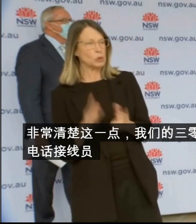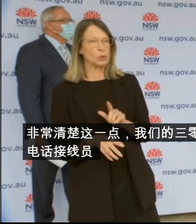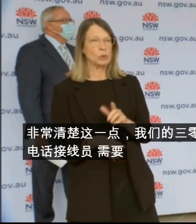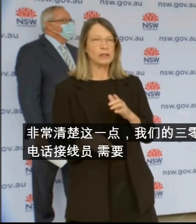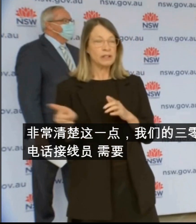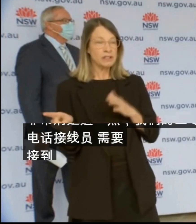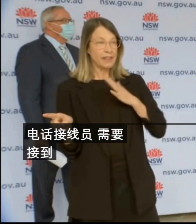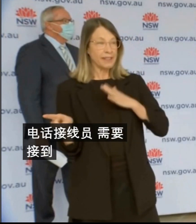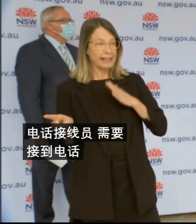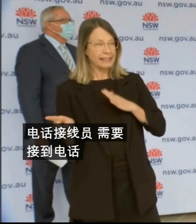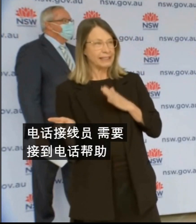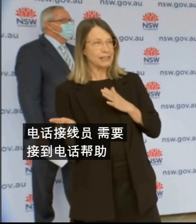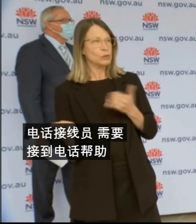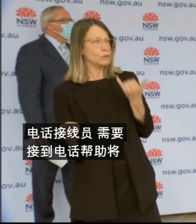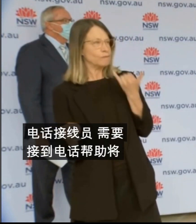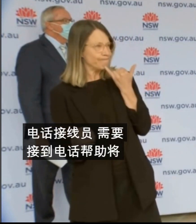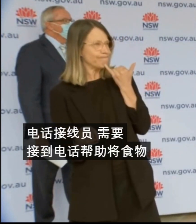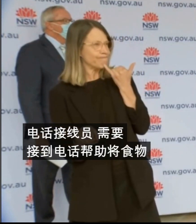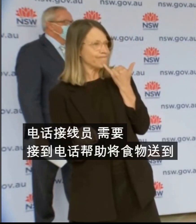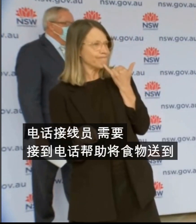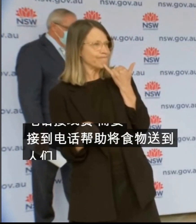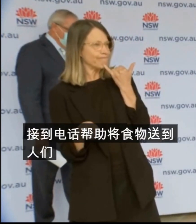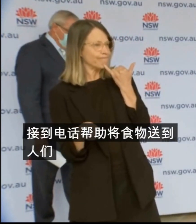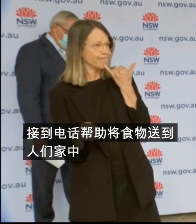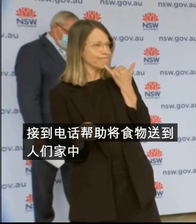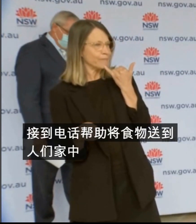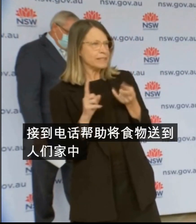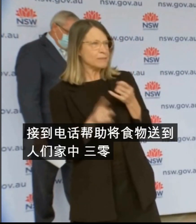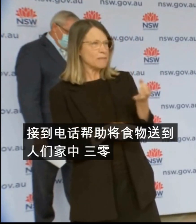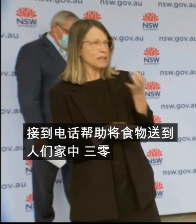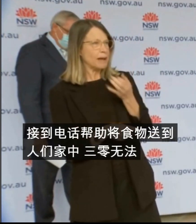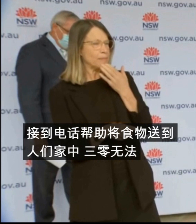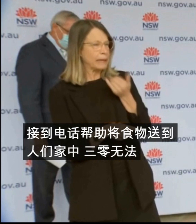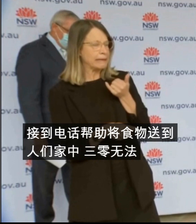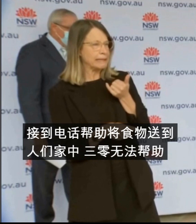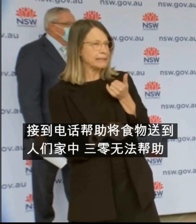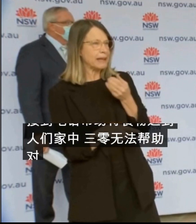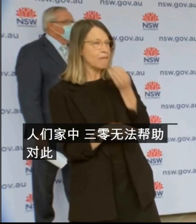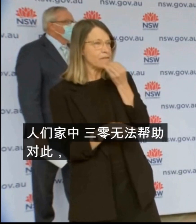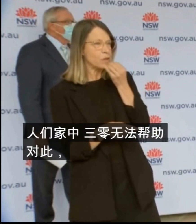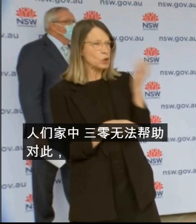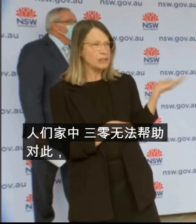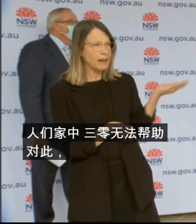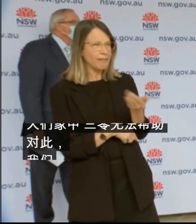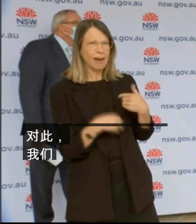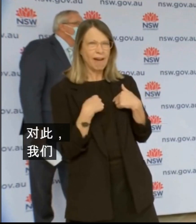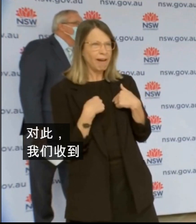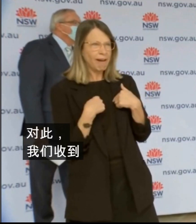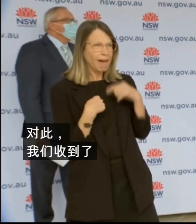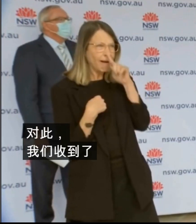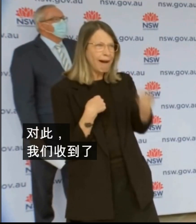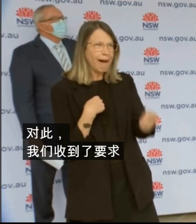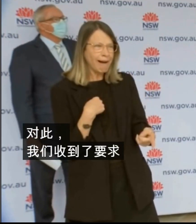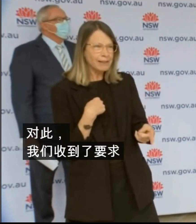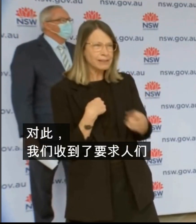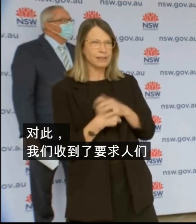have received calls to help take food to people's houses. 000 cannot help you with this. We have